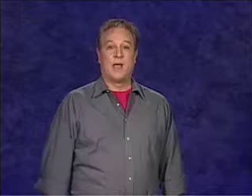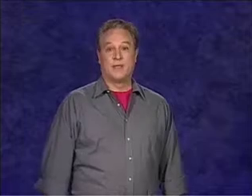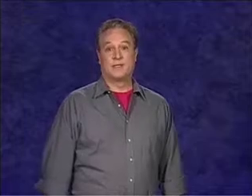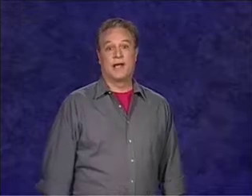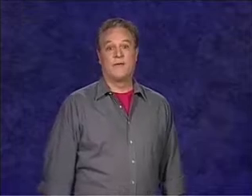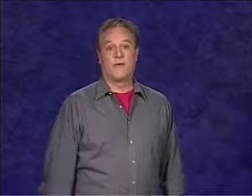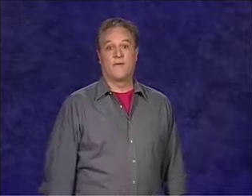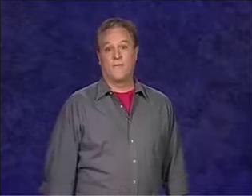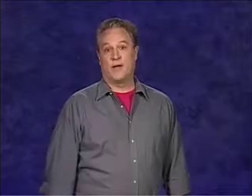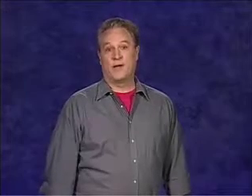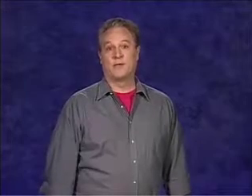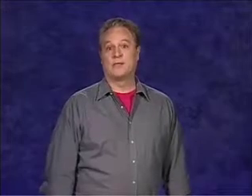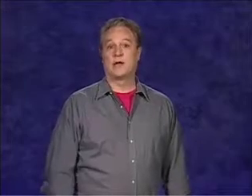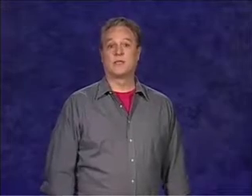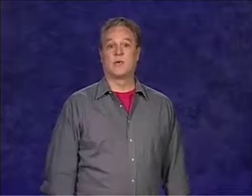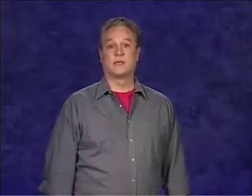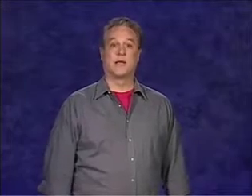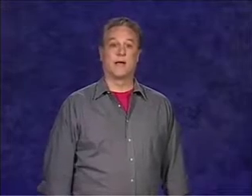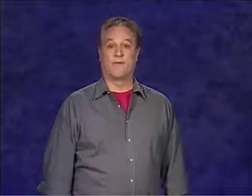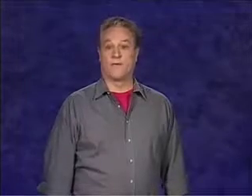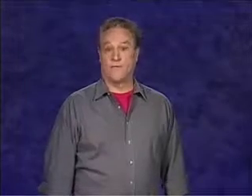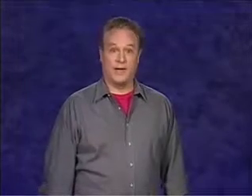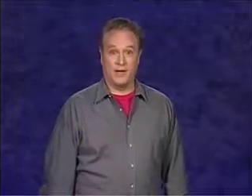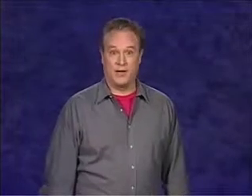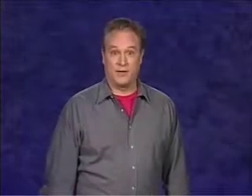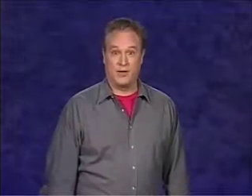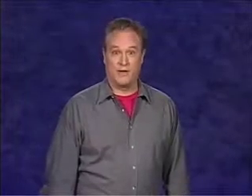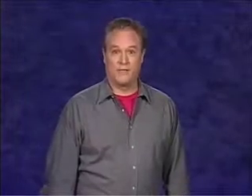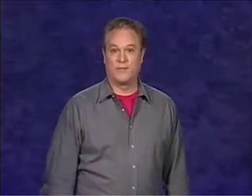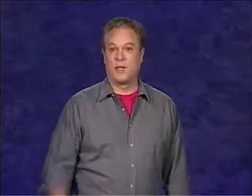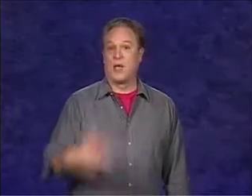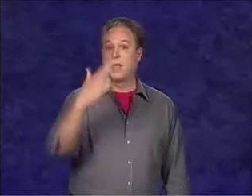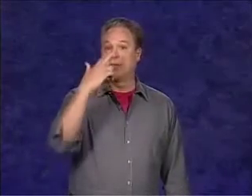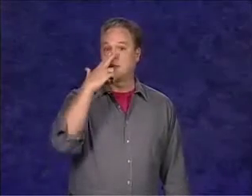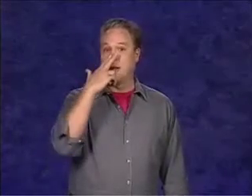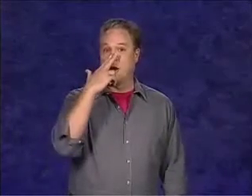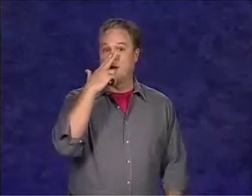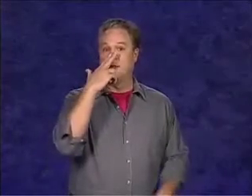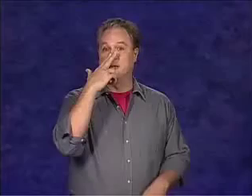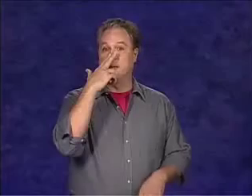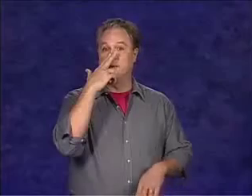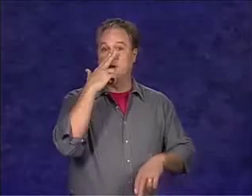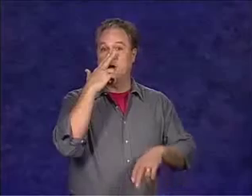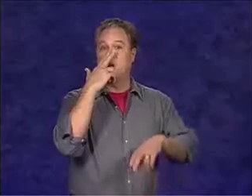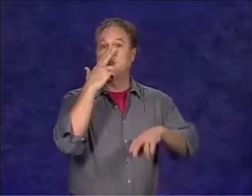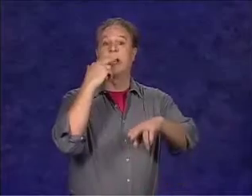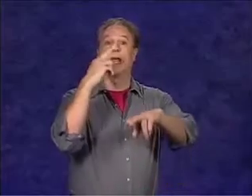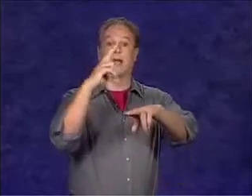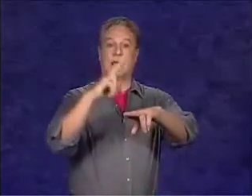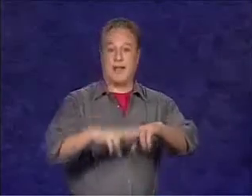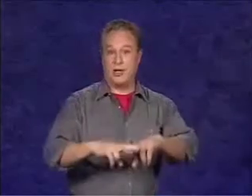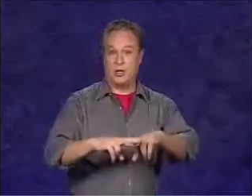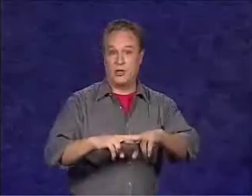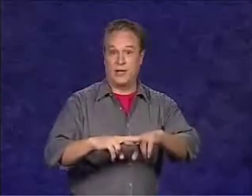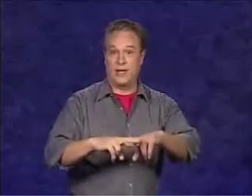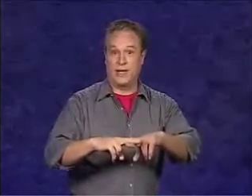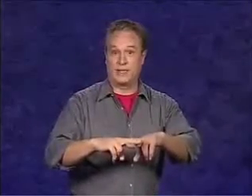The sign for fun starts where the sign for funny left off. Slide off the tip of your nose and land on your index and